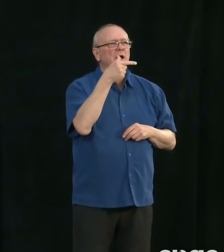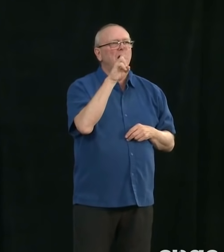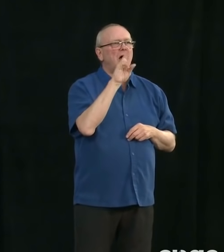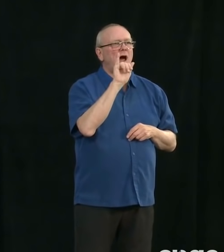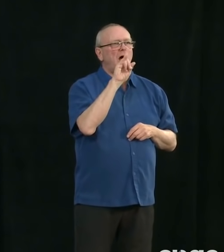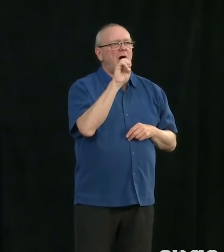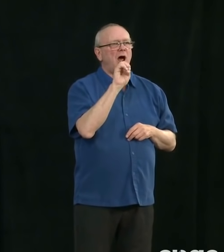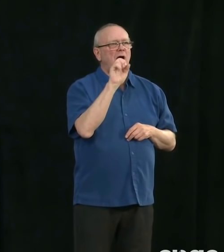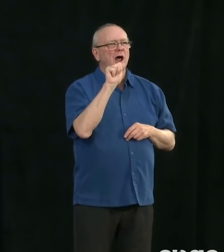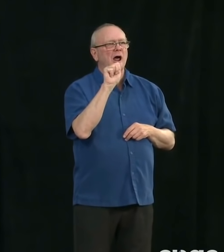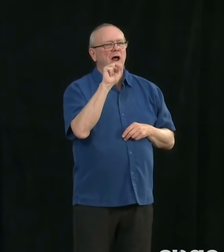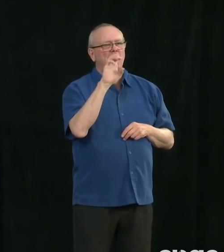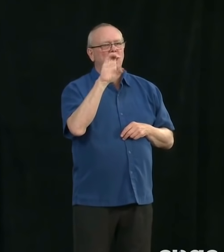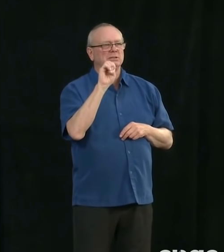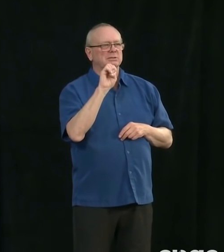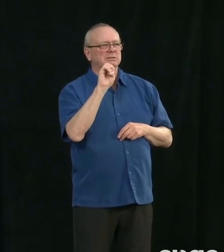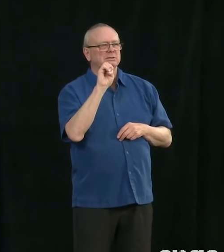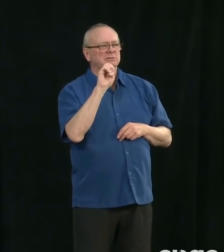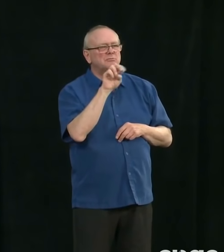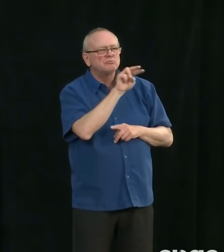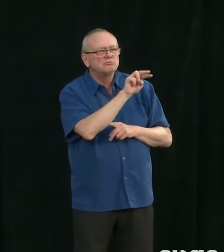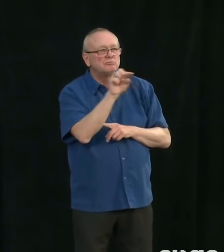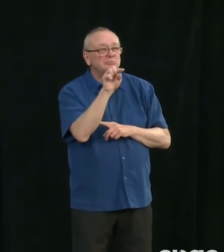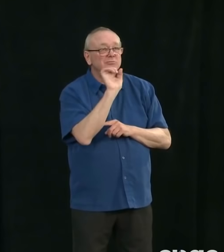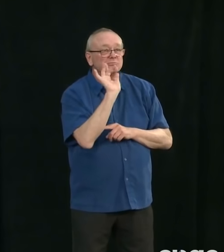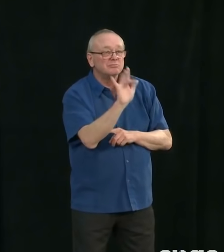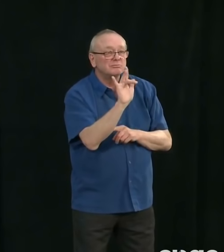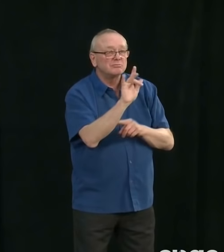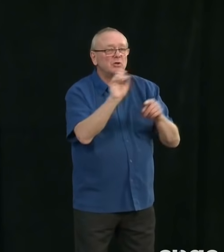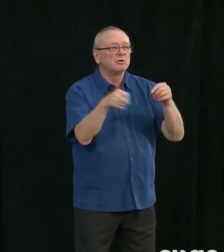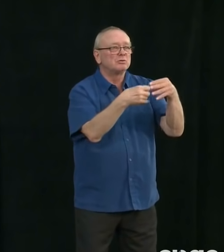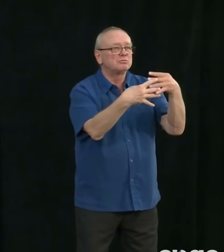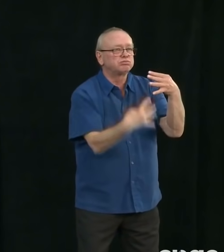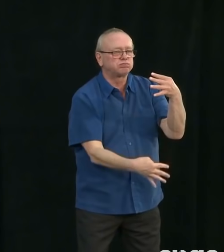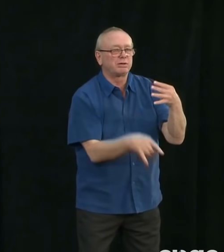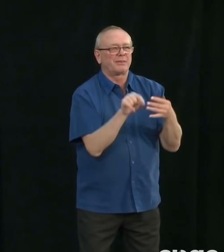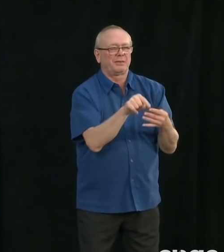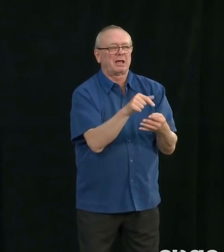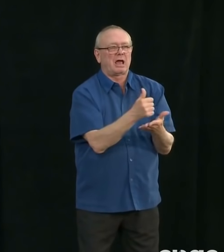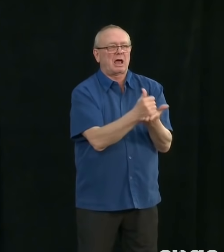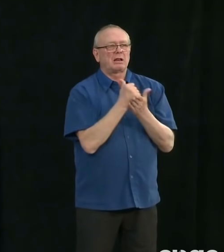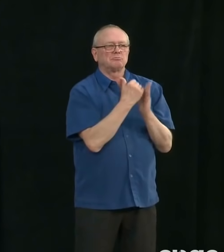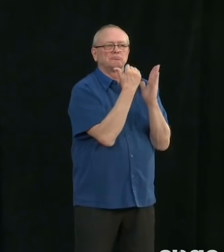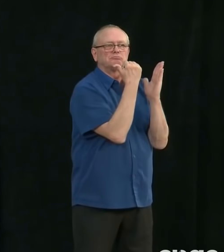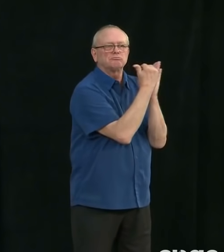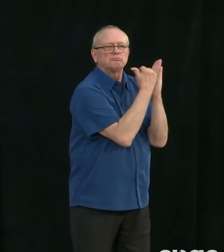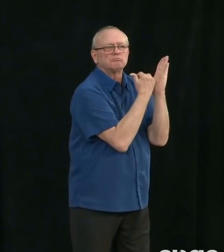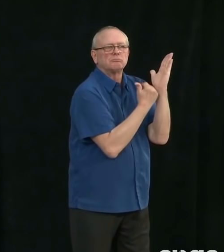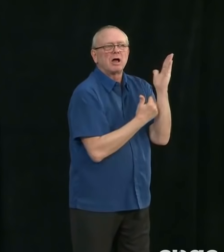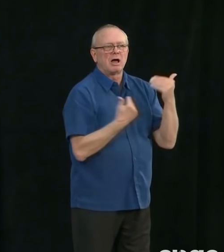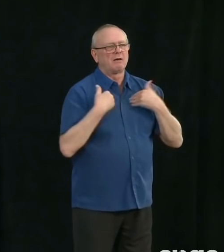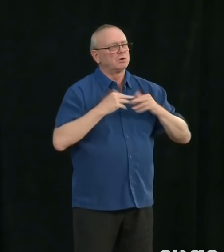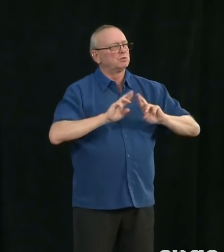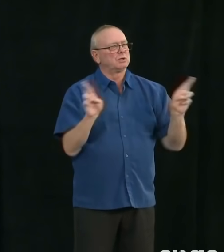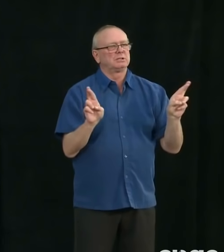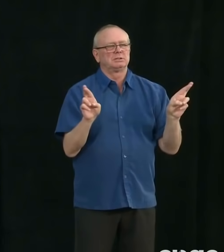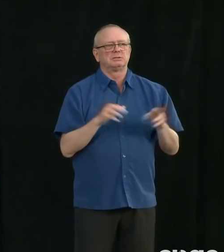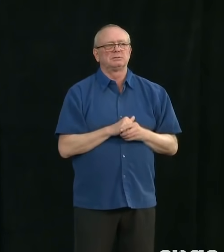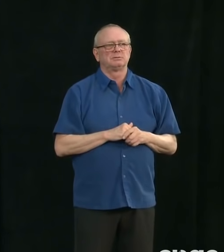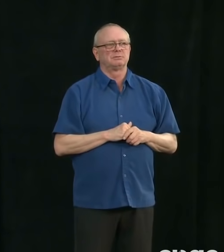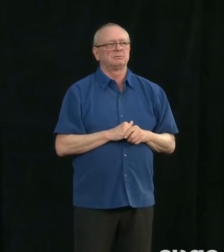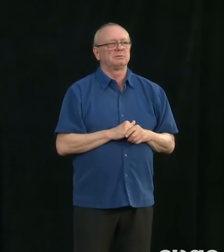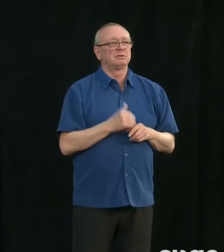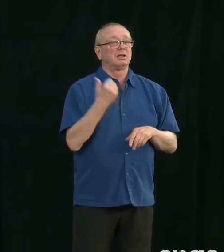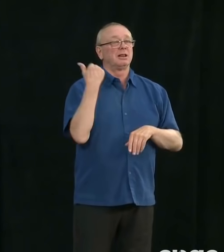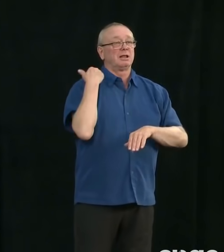it considers where it might land in that relaunch phase. And so one of the things that I committed to doing last